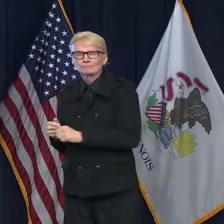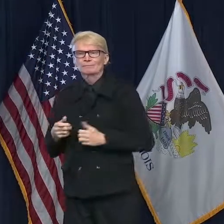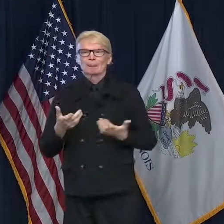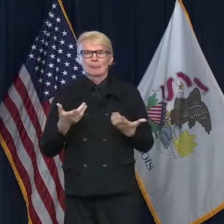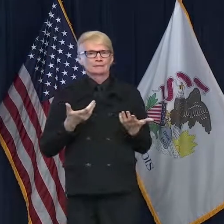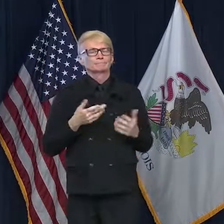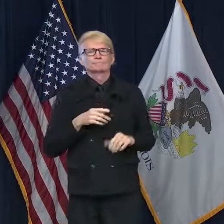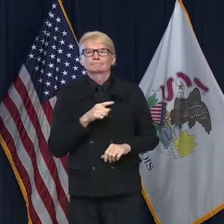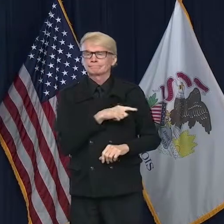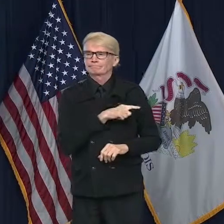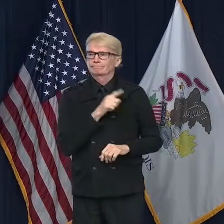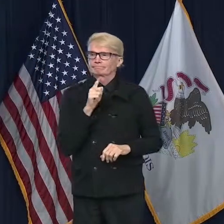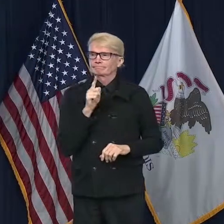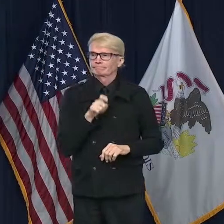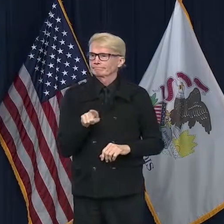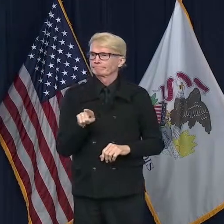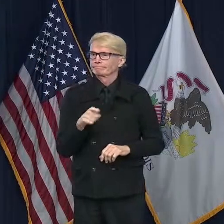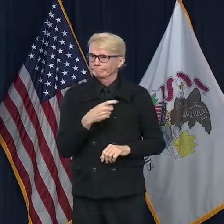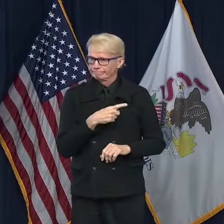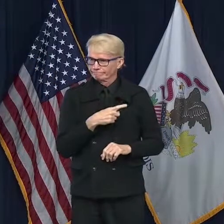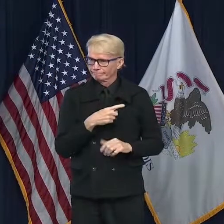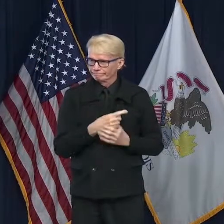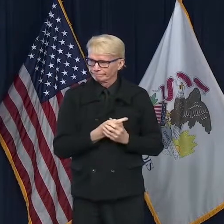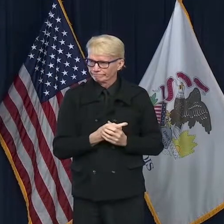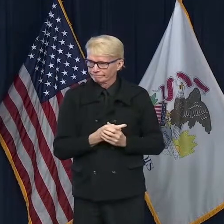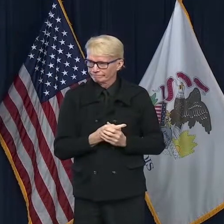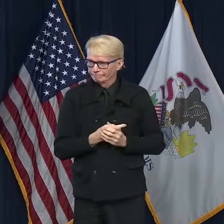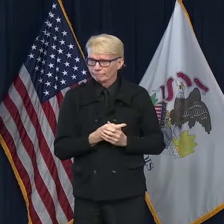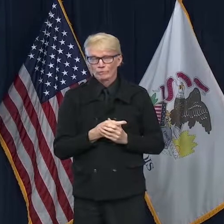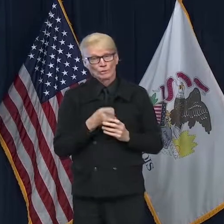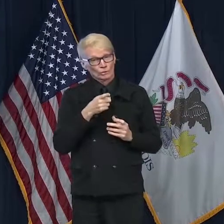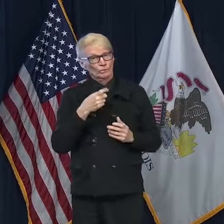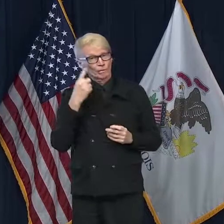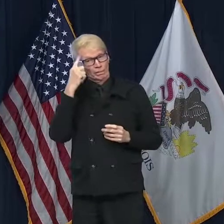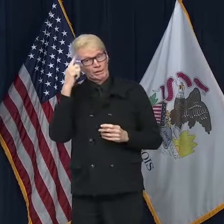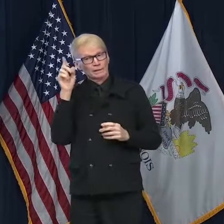said yesterday life would likely get back to normal by the fall?